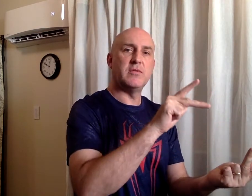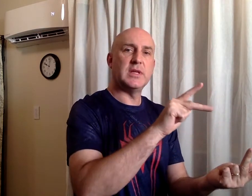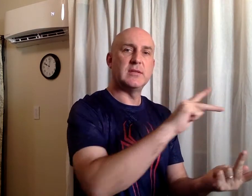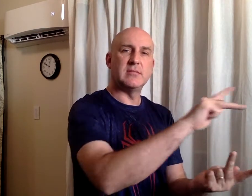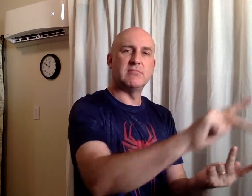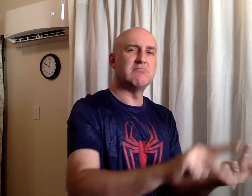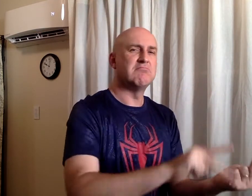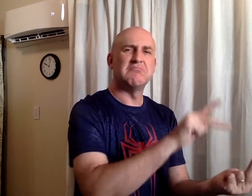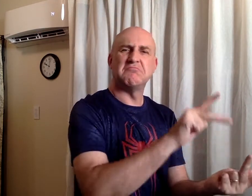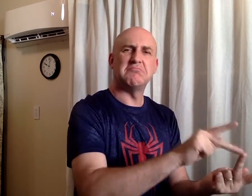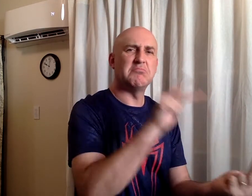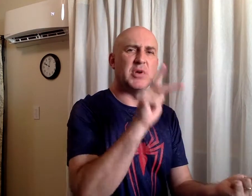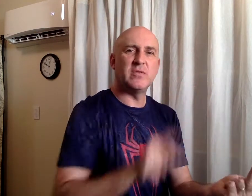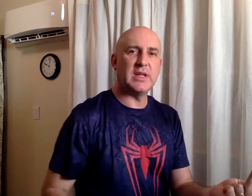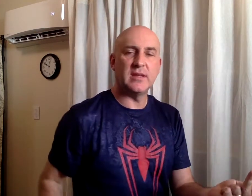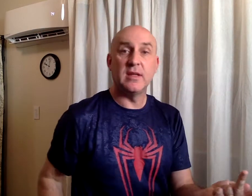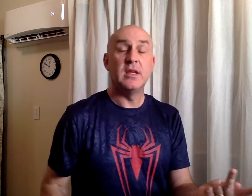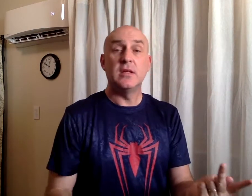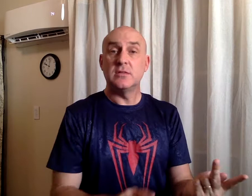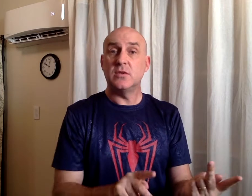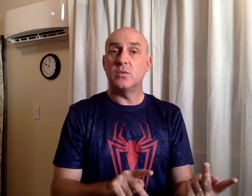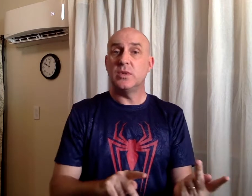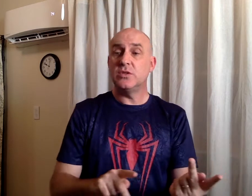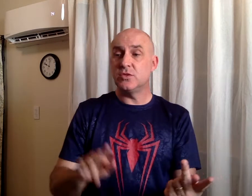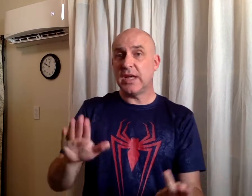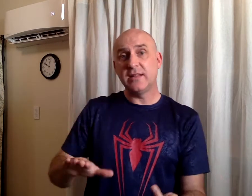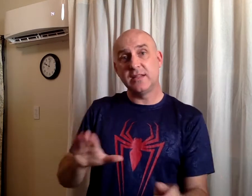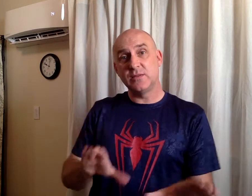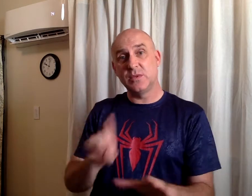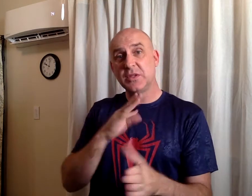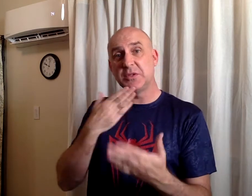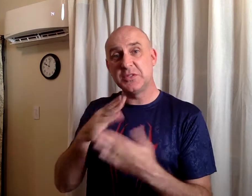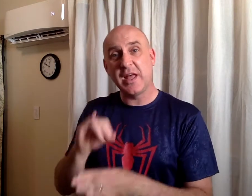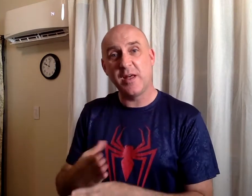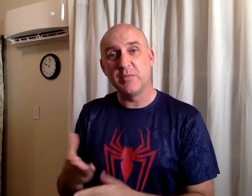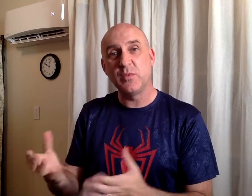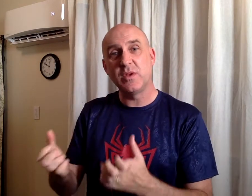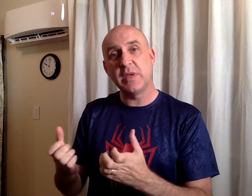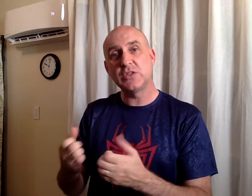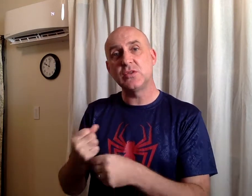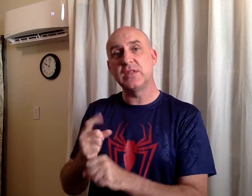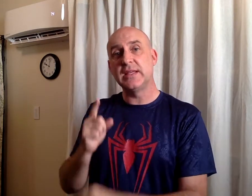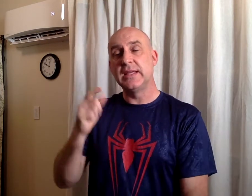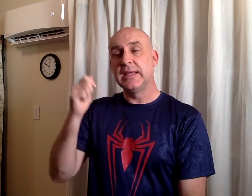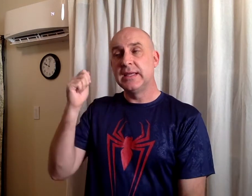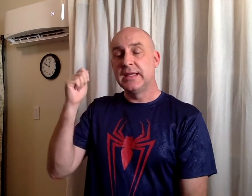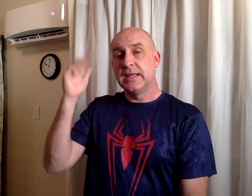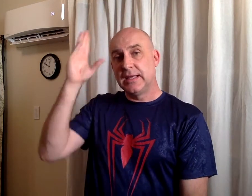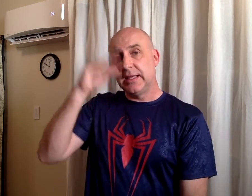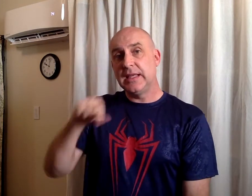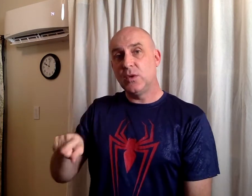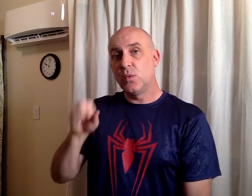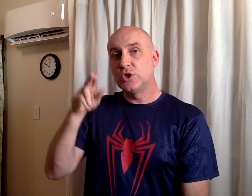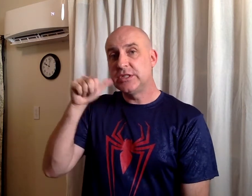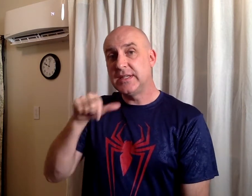Perfect, perfect. So when your child does a really good job, you want to make sure that he or